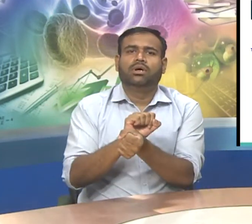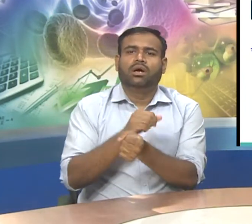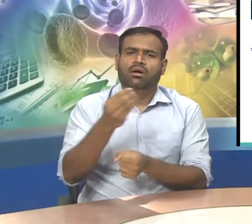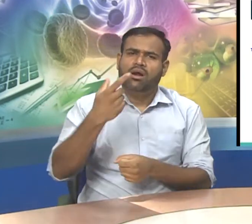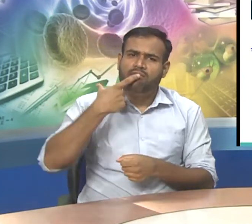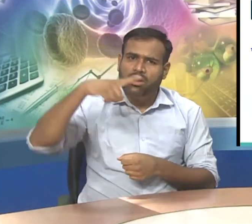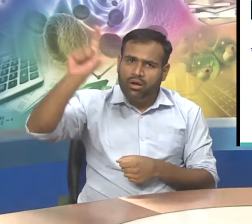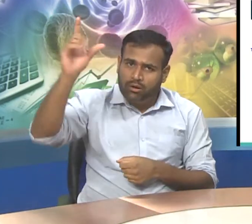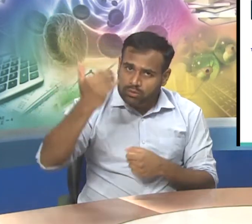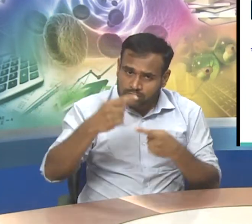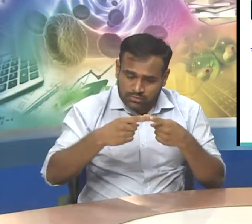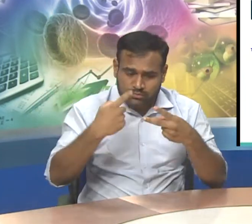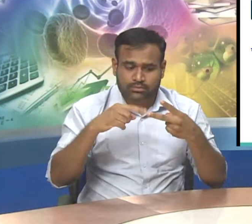extends.